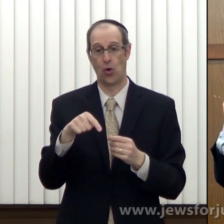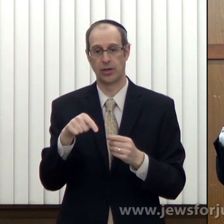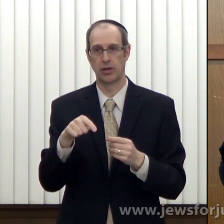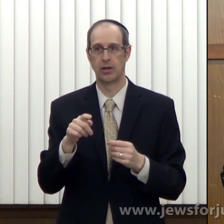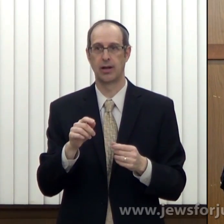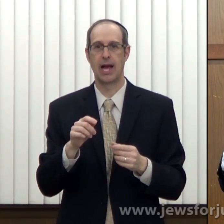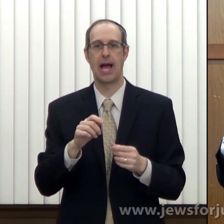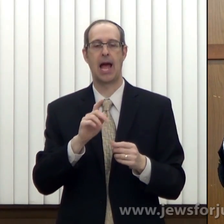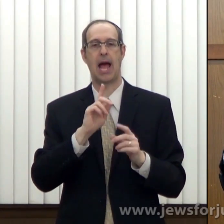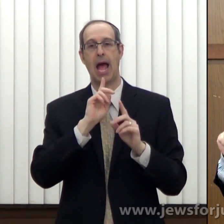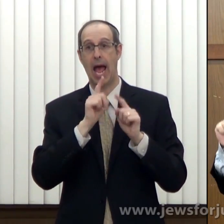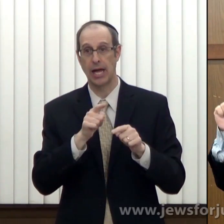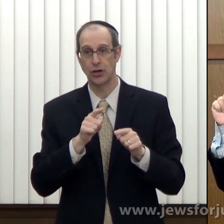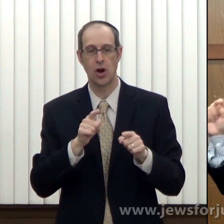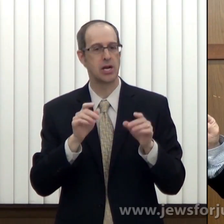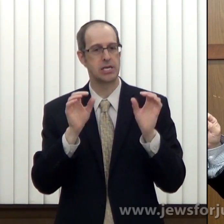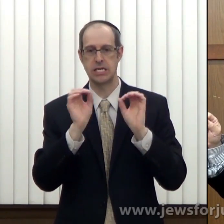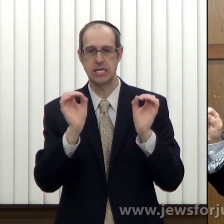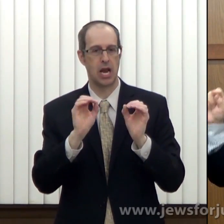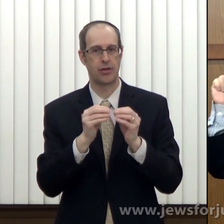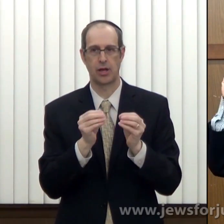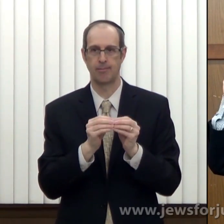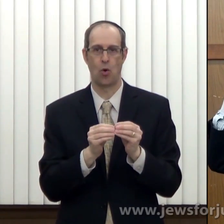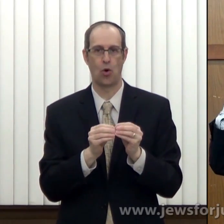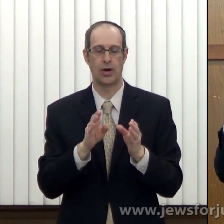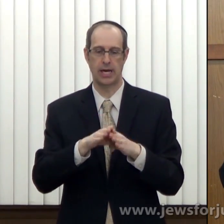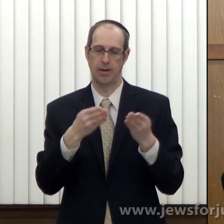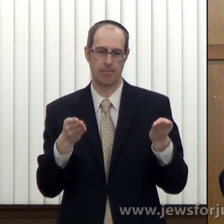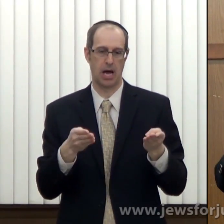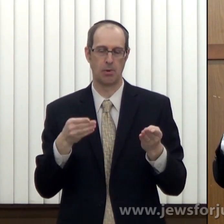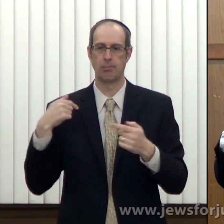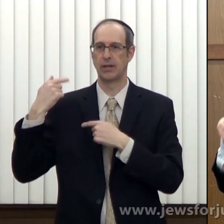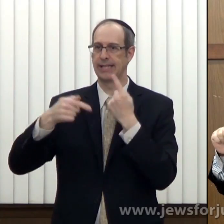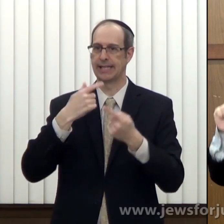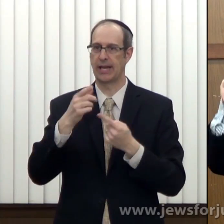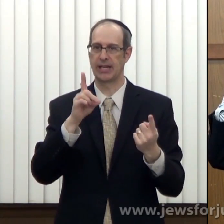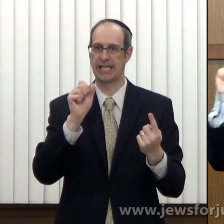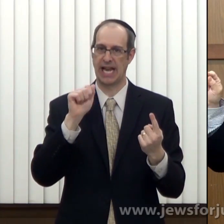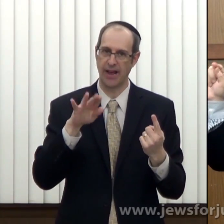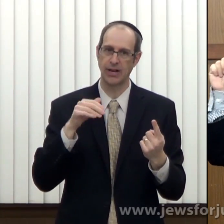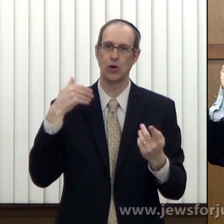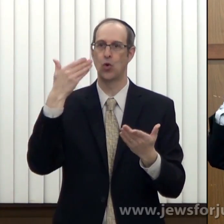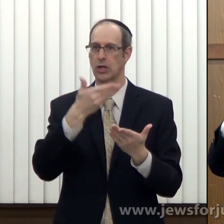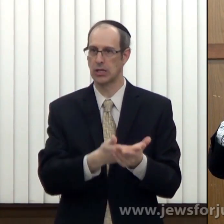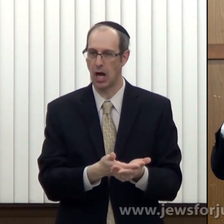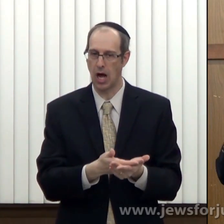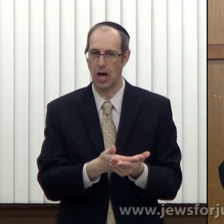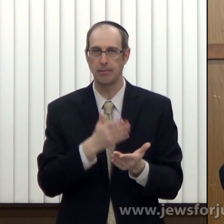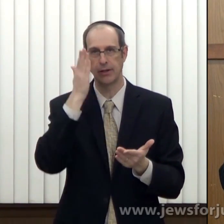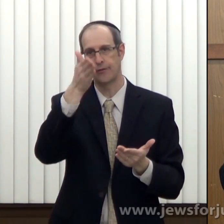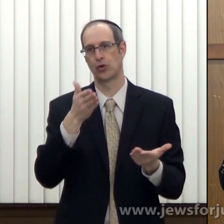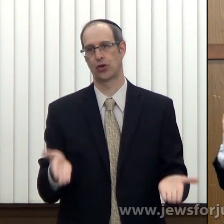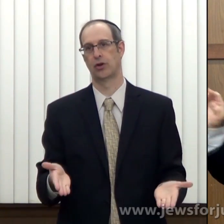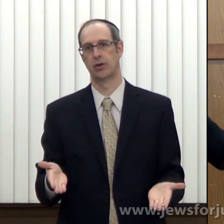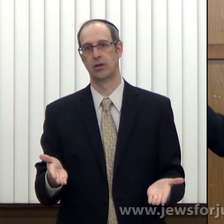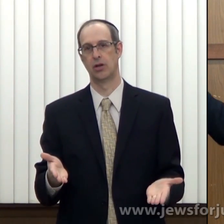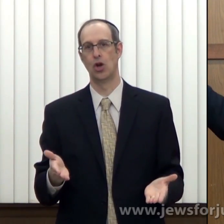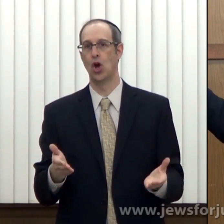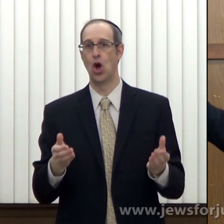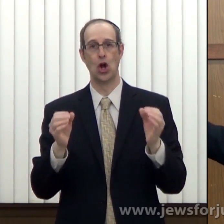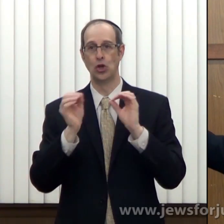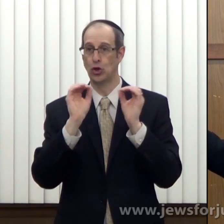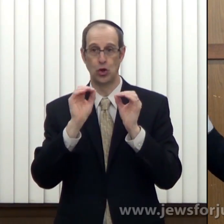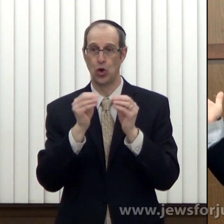isn't anything else in the Bible about a descendant of David who will come in the future. So